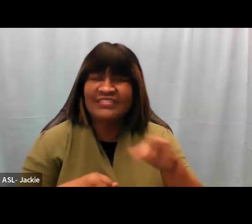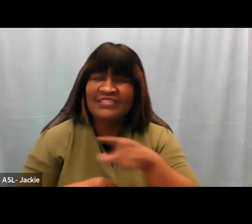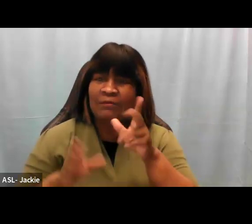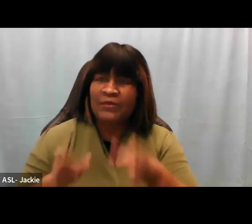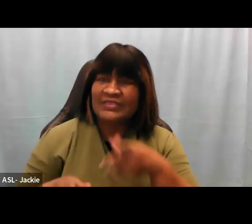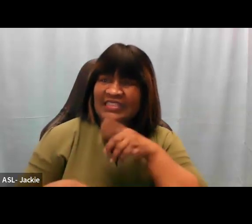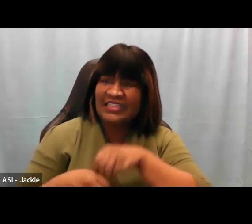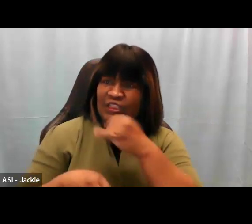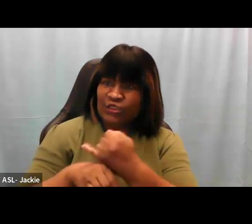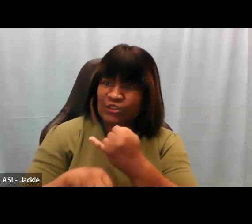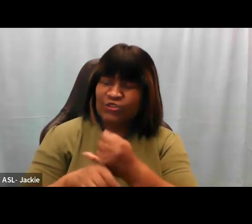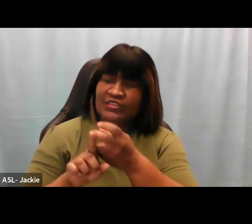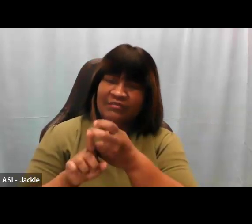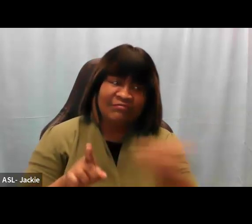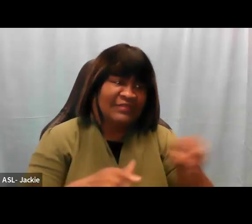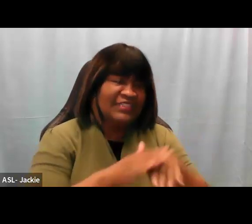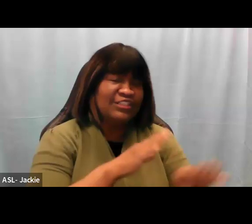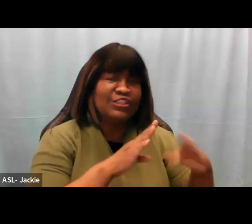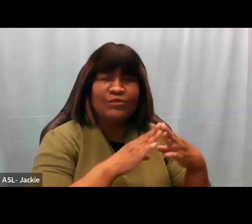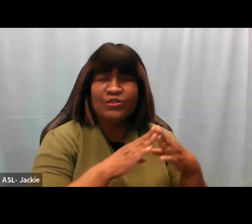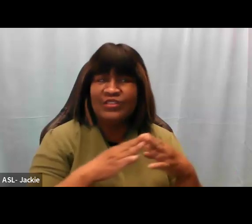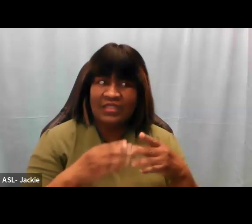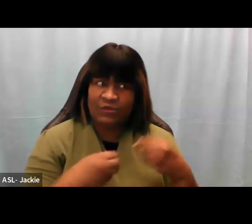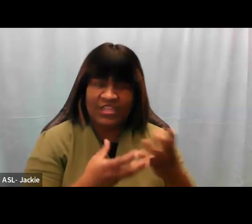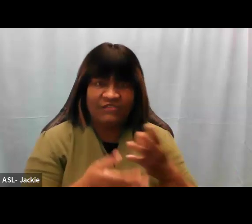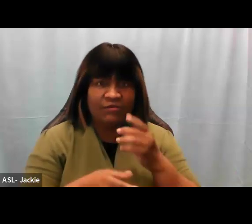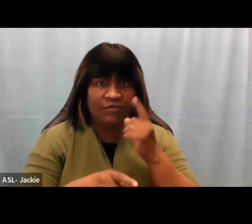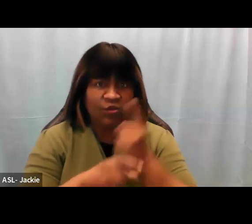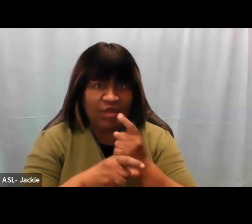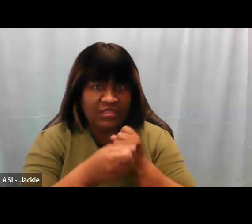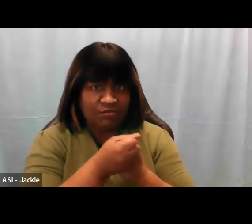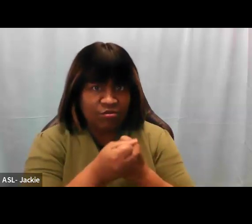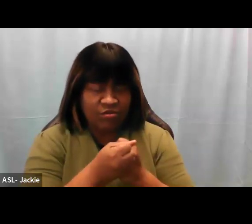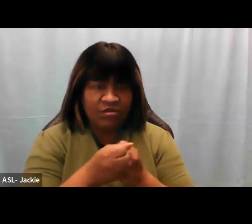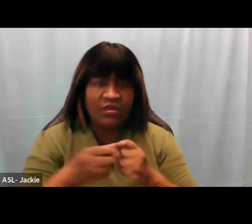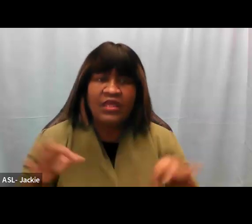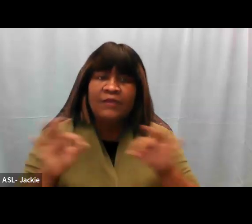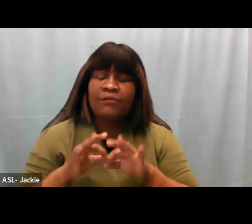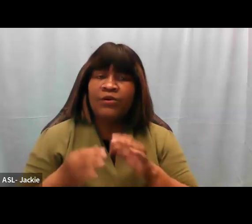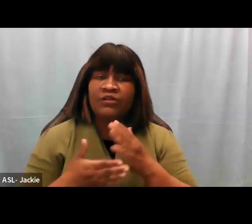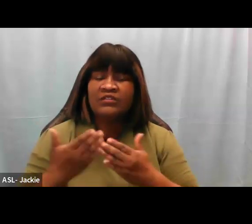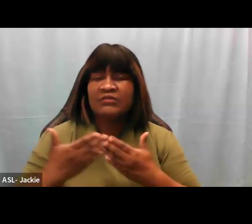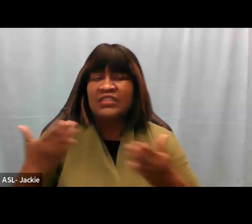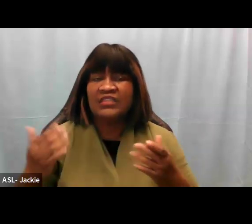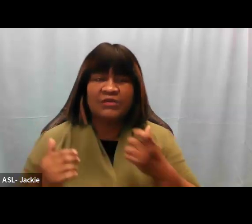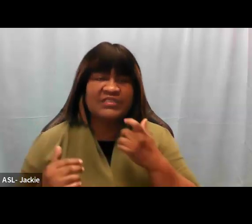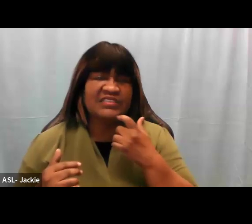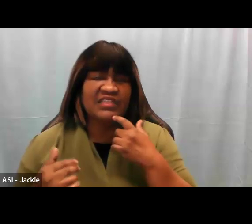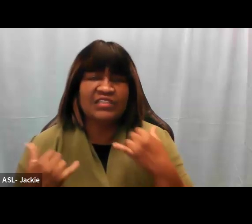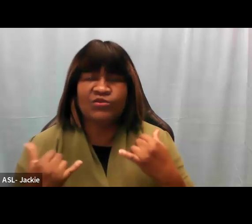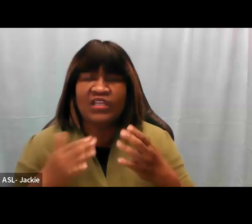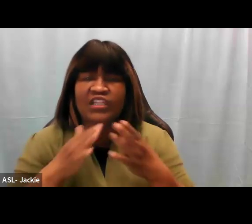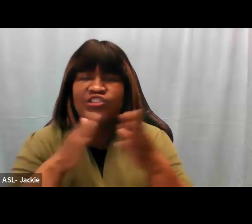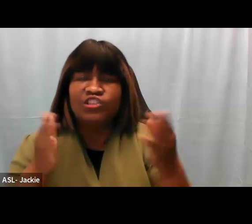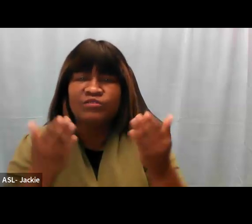institution and back into the community again with the right supports. So again, some of the things I'm going to say today are just general things that a